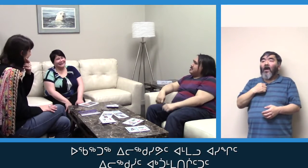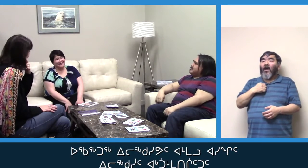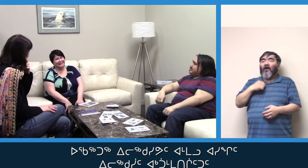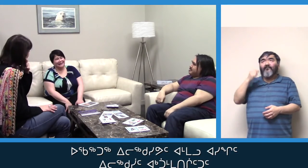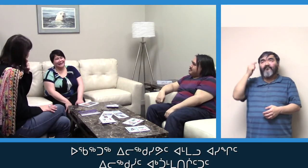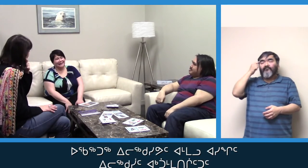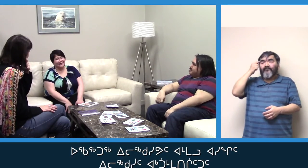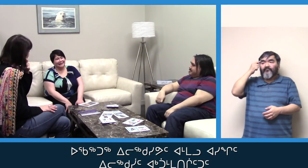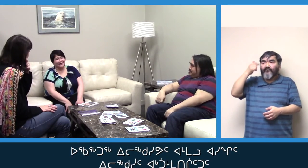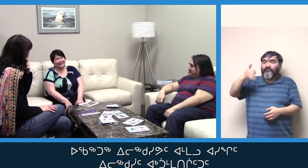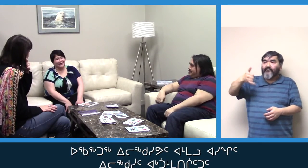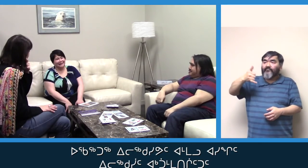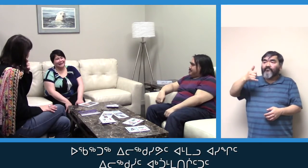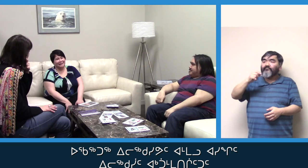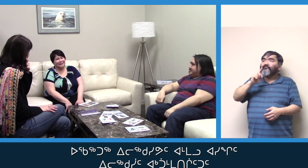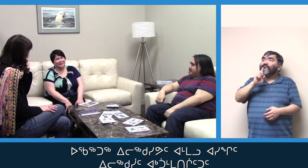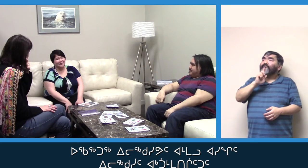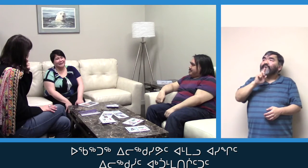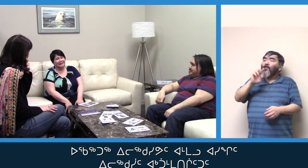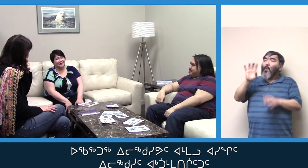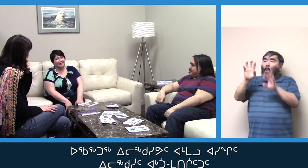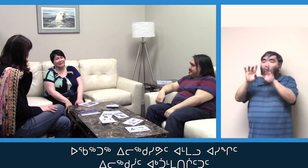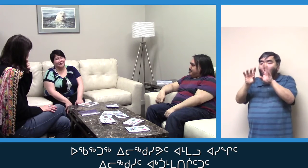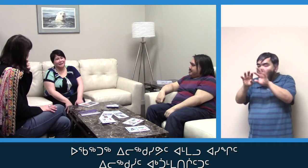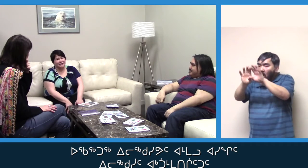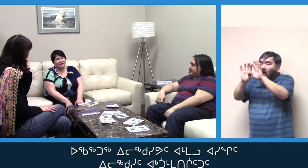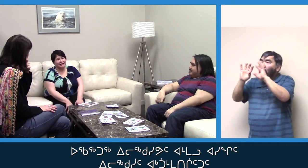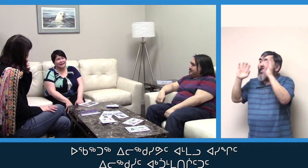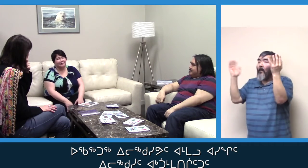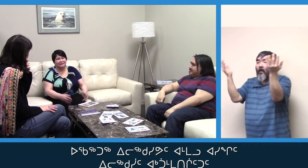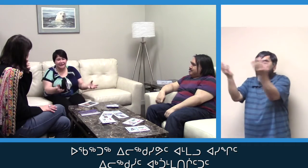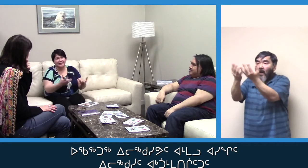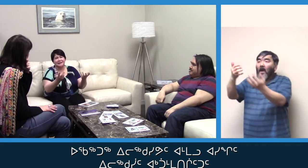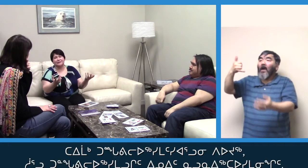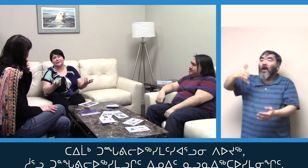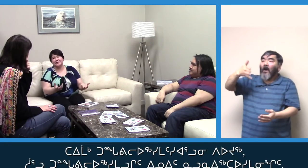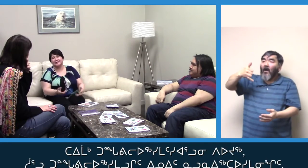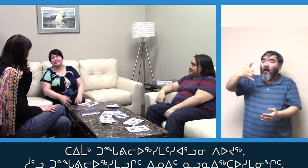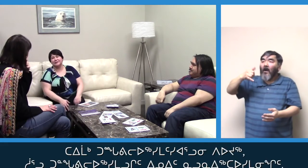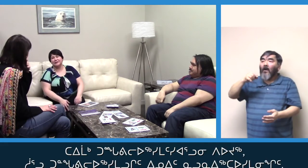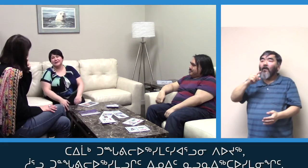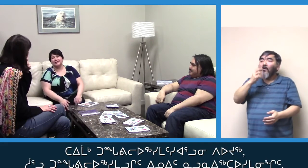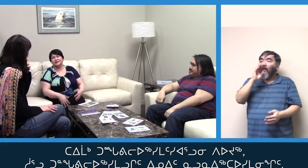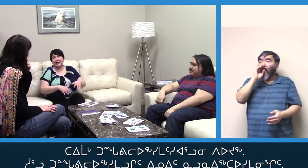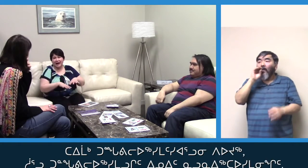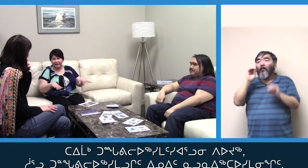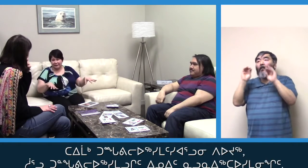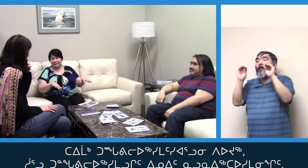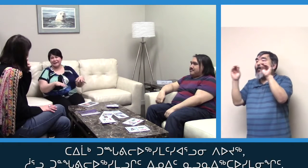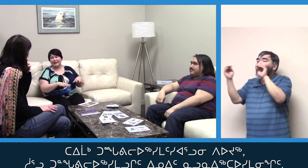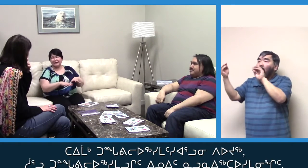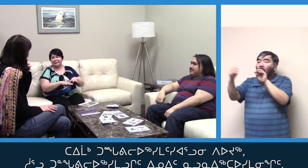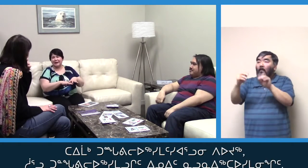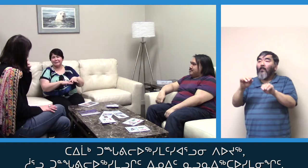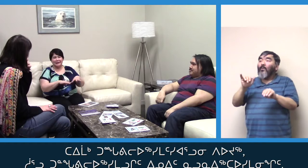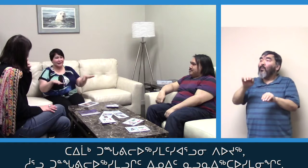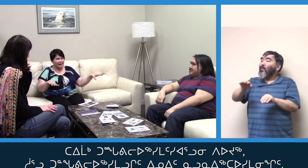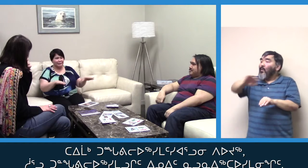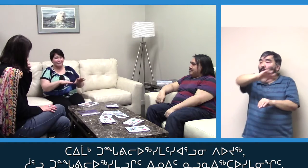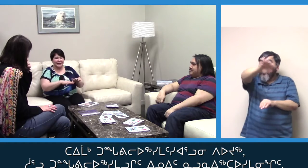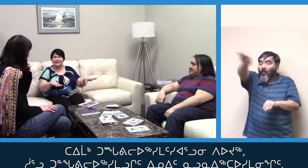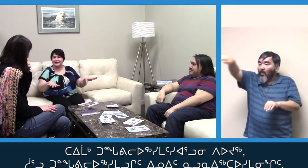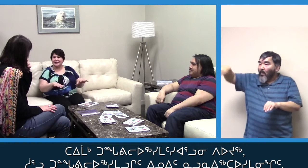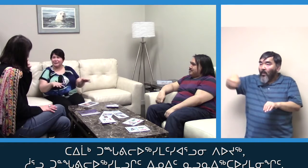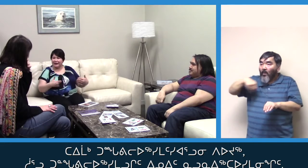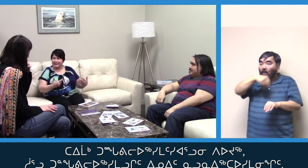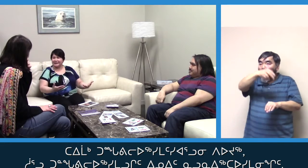He said our culture and other cultures conflict, so it's good to have I'm thinking